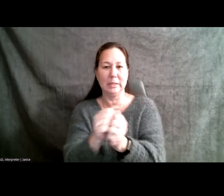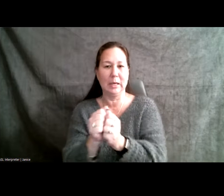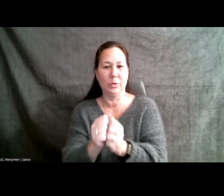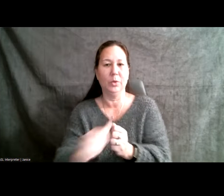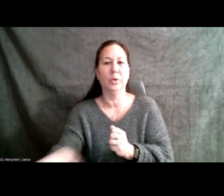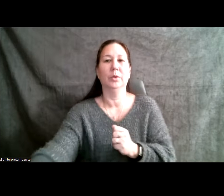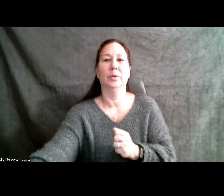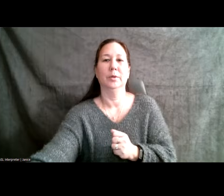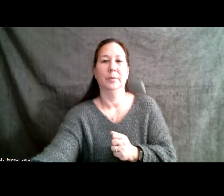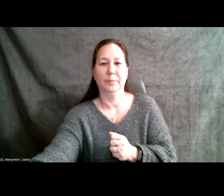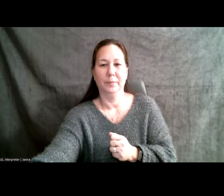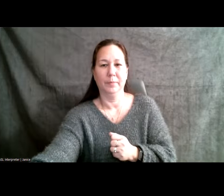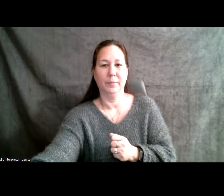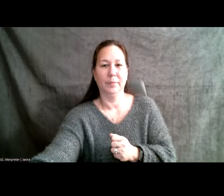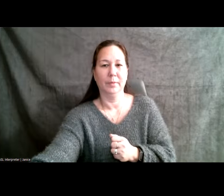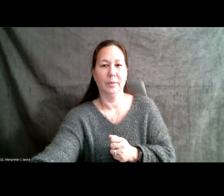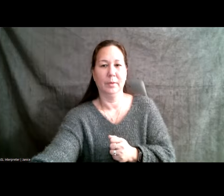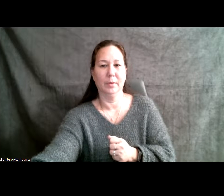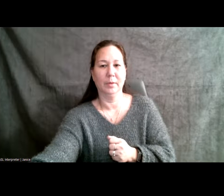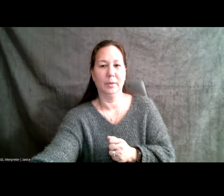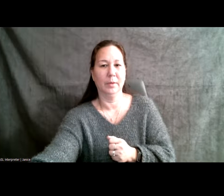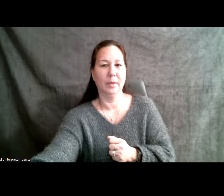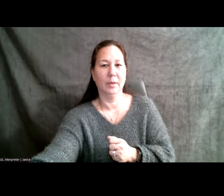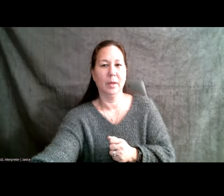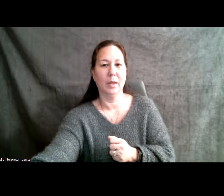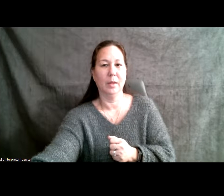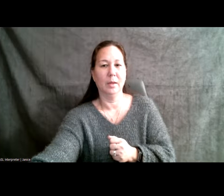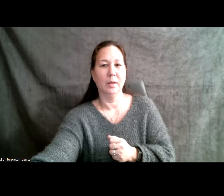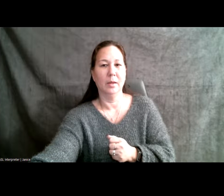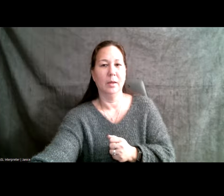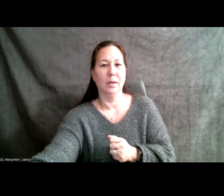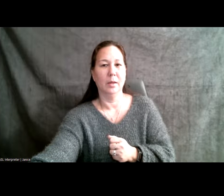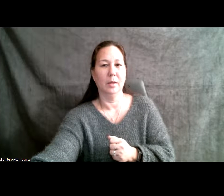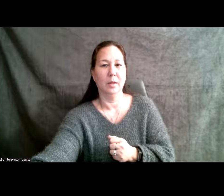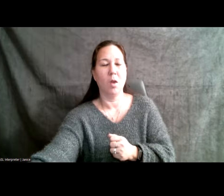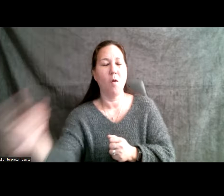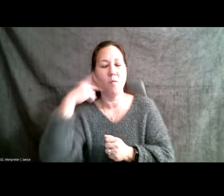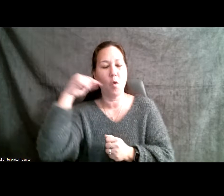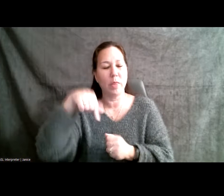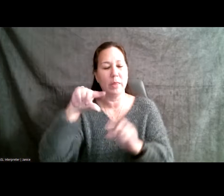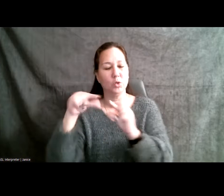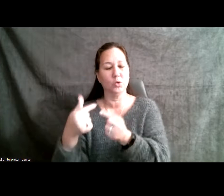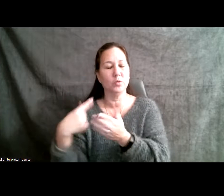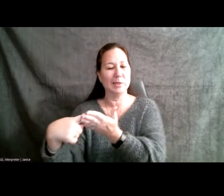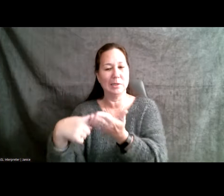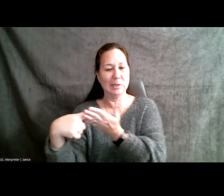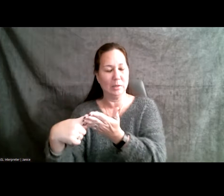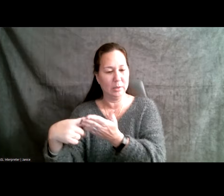to bring back for this group to deliberate on. The income piece,